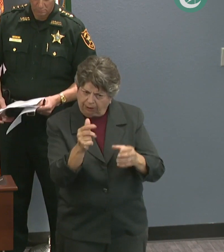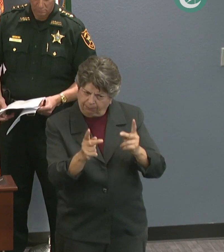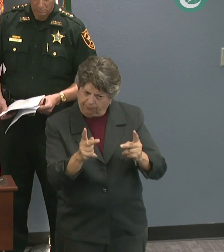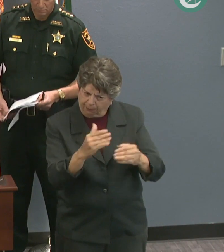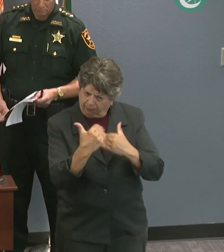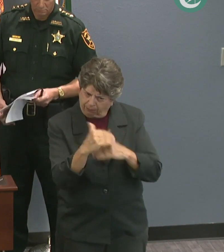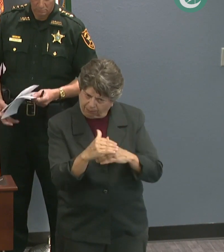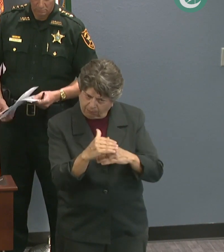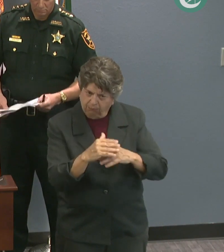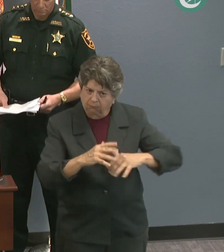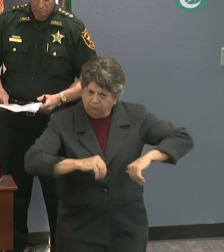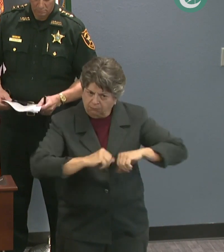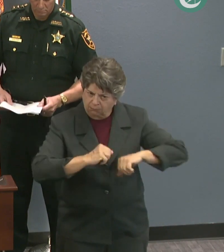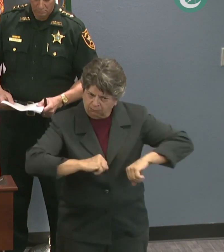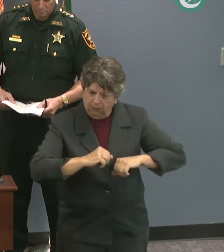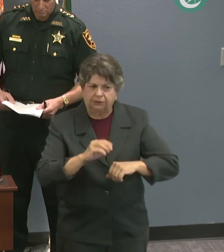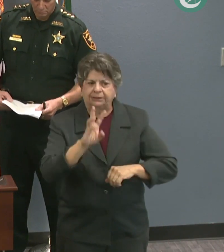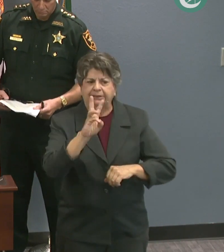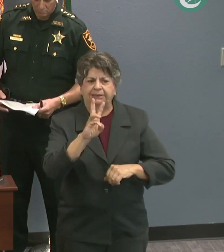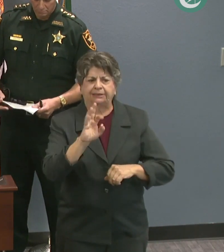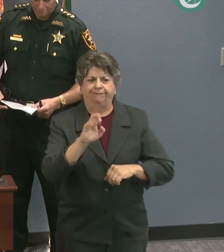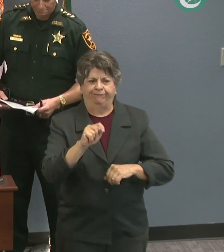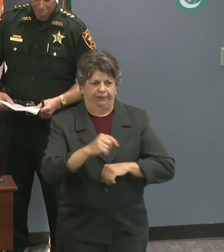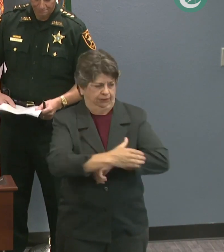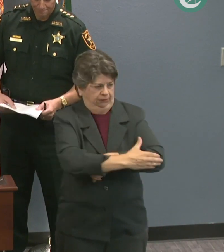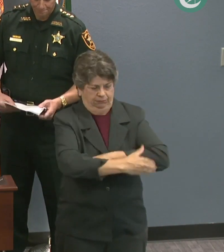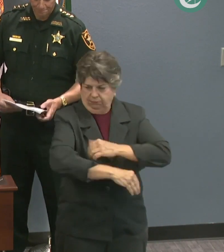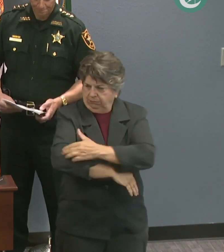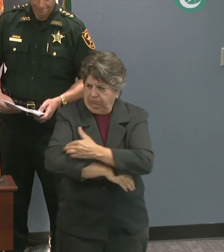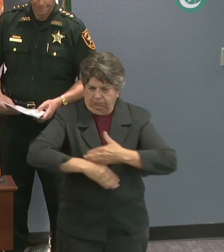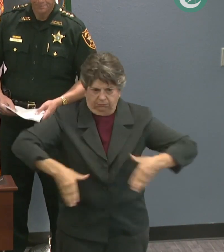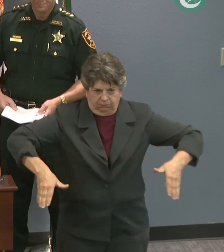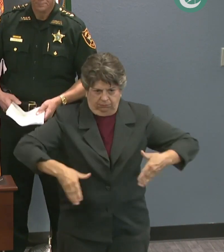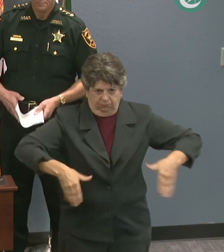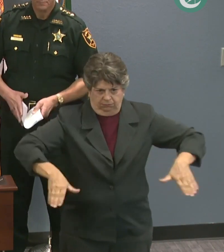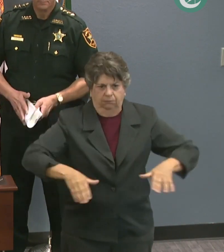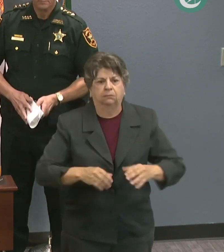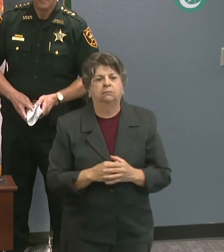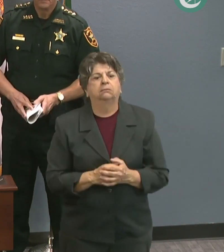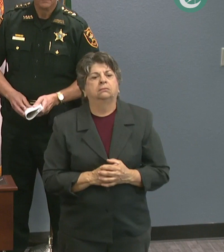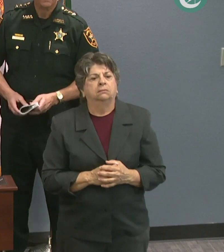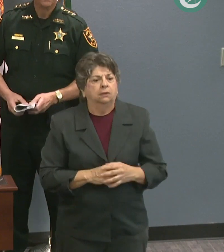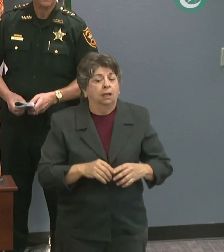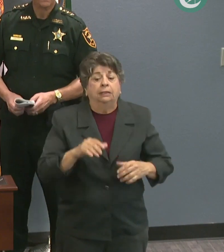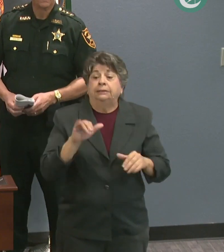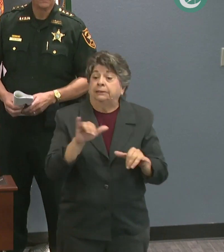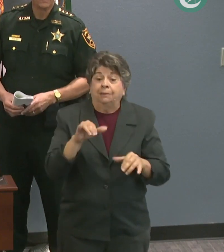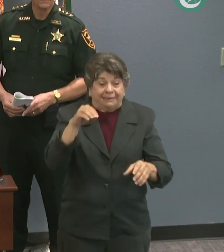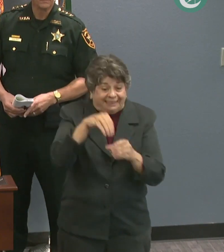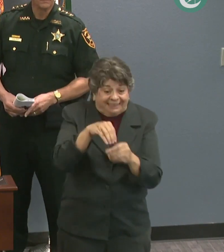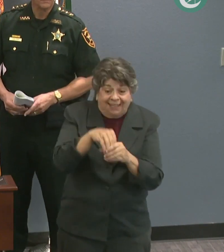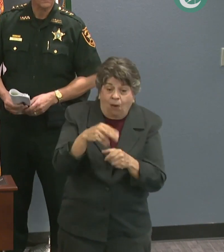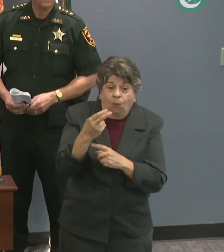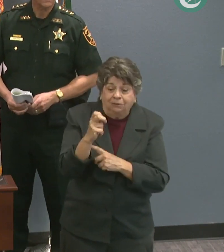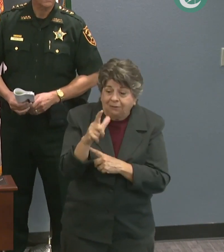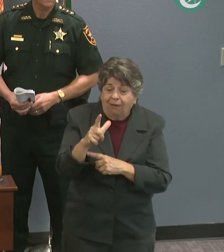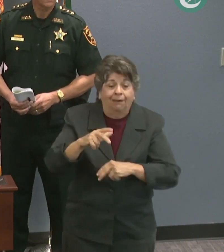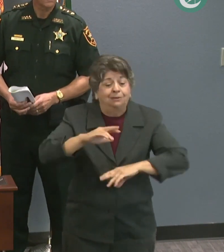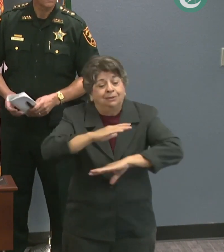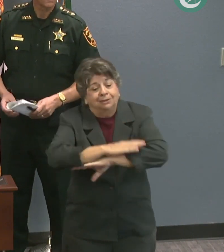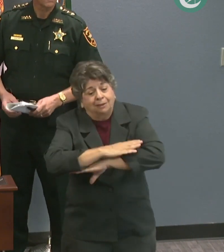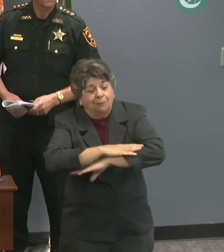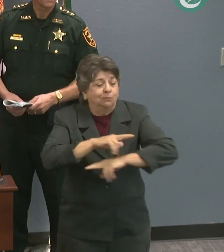parties, asking the hotel operators to spread out residents, chairs, and other types of